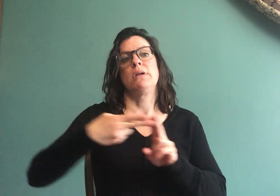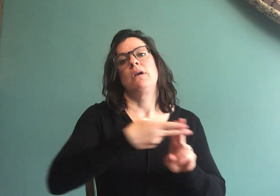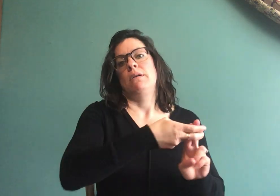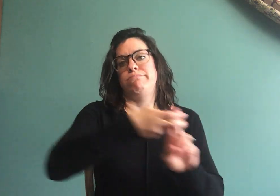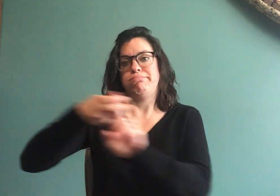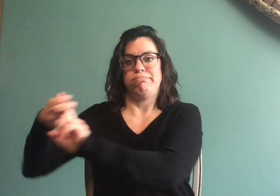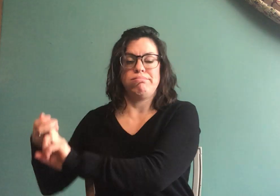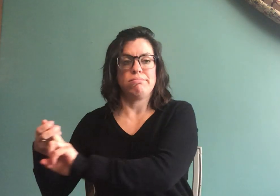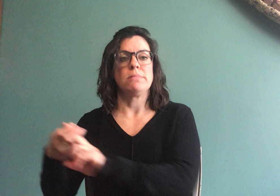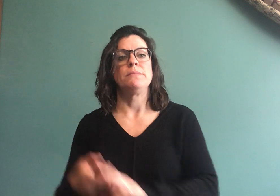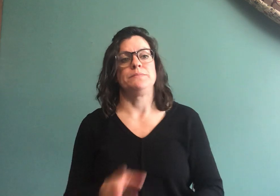Megan?